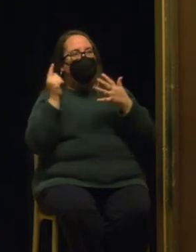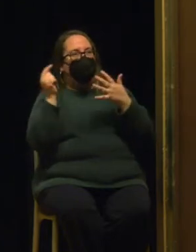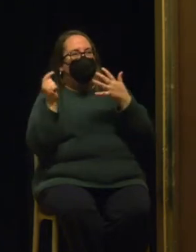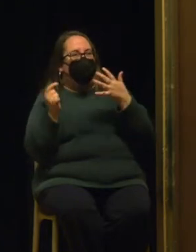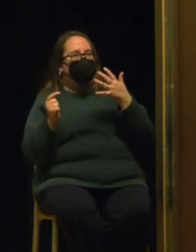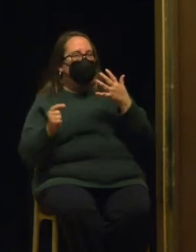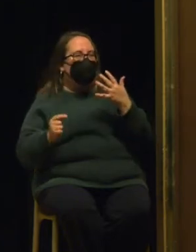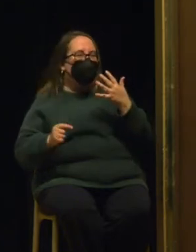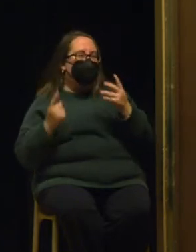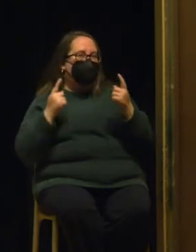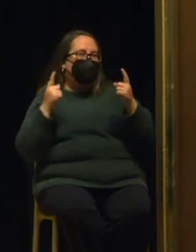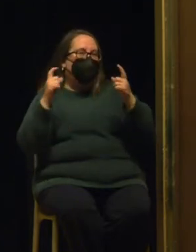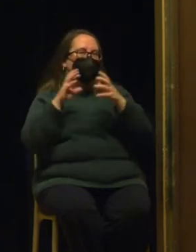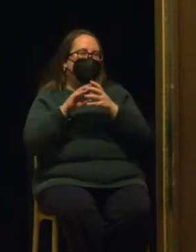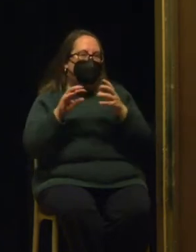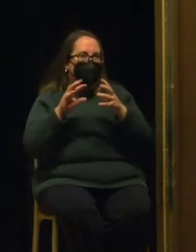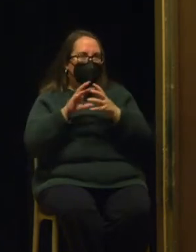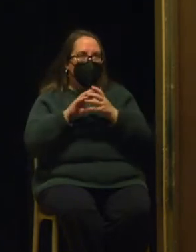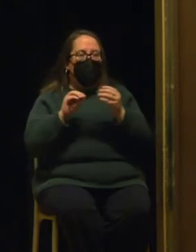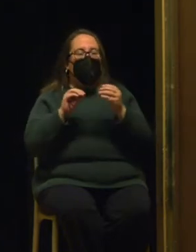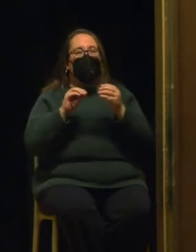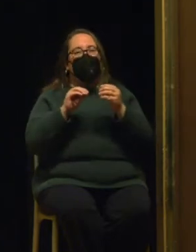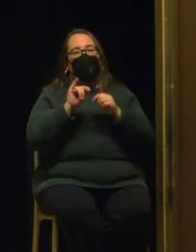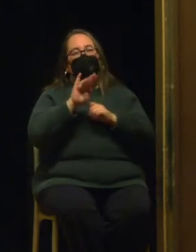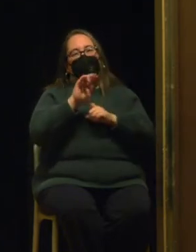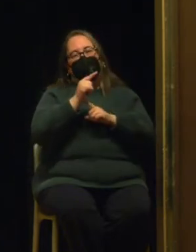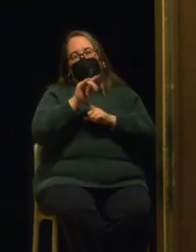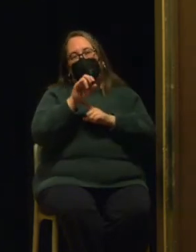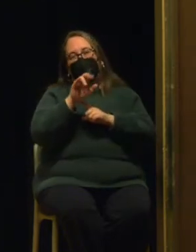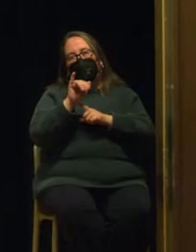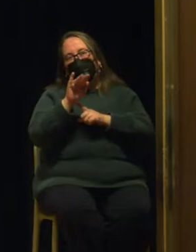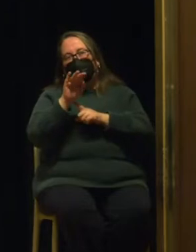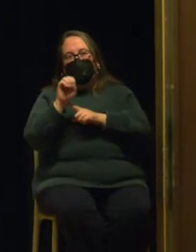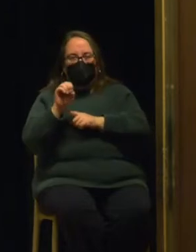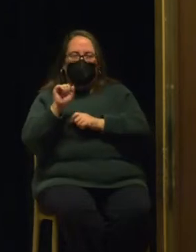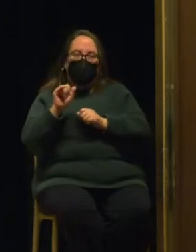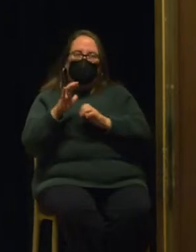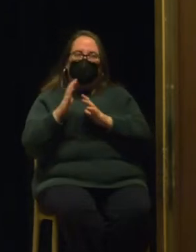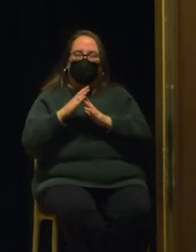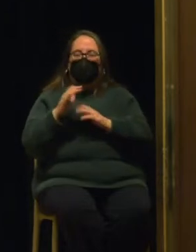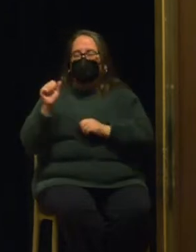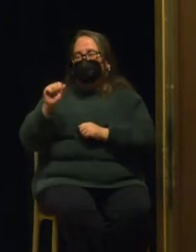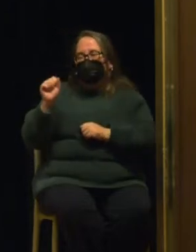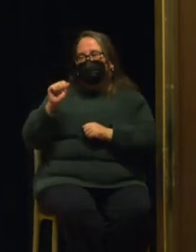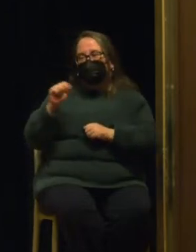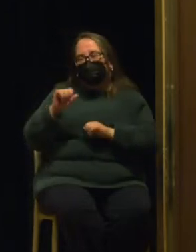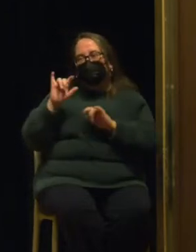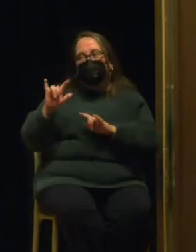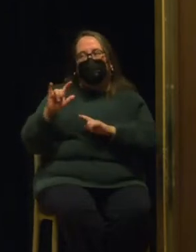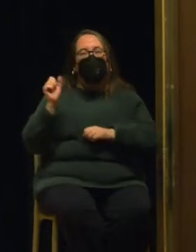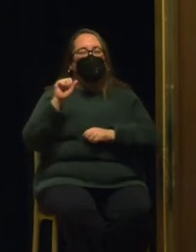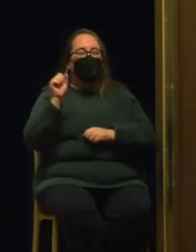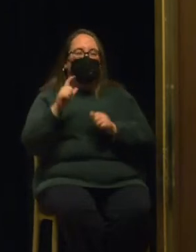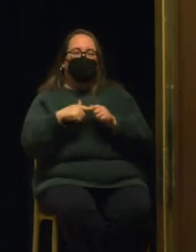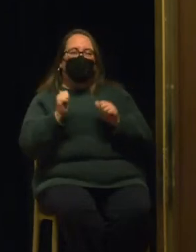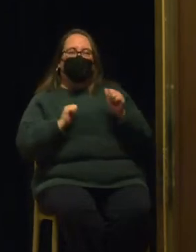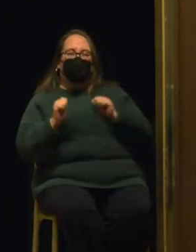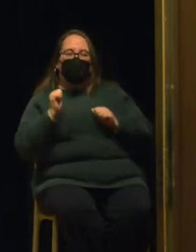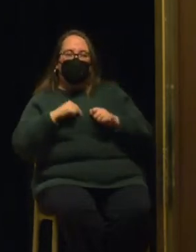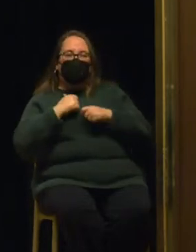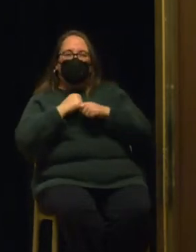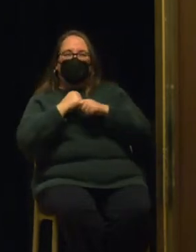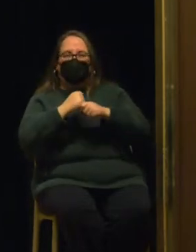so many high points. Being Mary Jane was a high point. I love that. Yeah, that was the first show I greenlit. Yeah, I love Being Mary